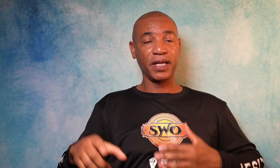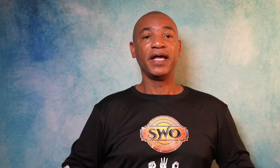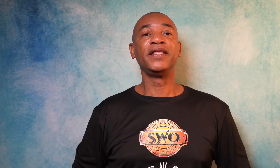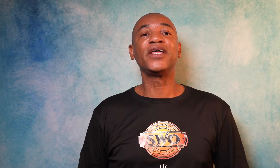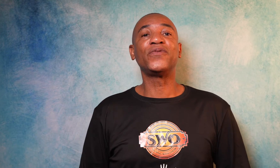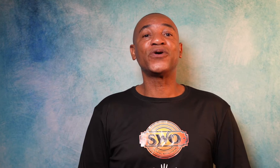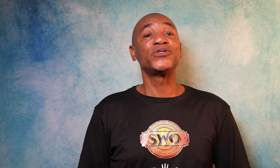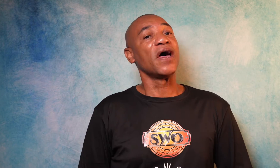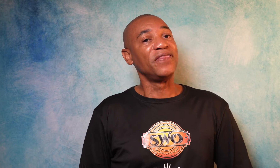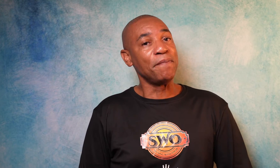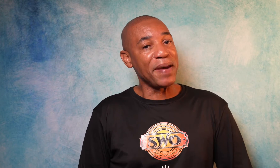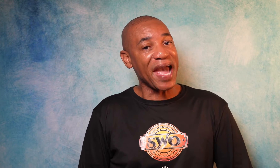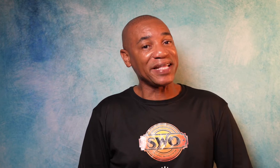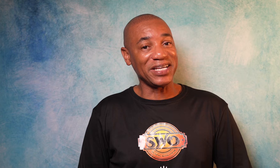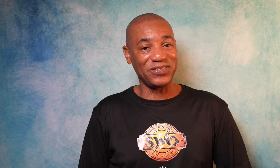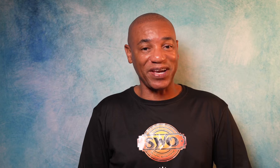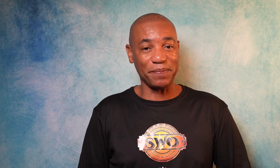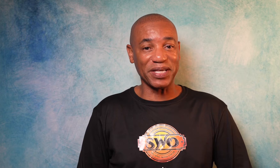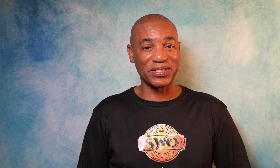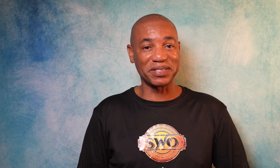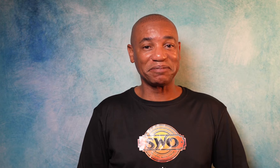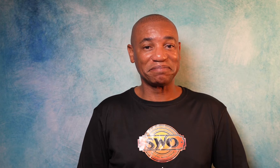In other words, the man is famous.